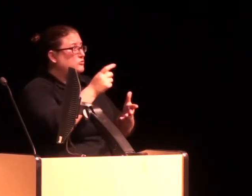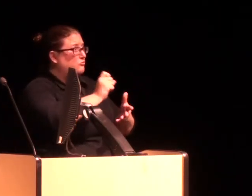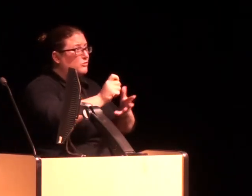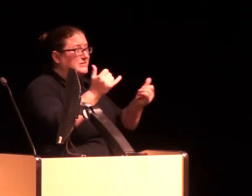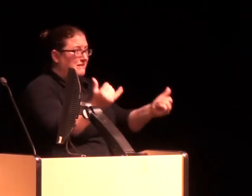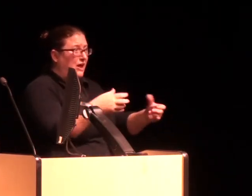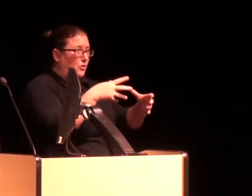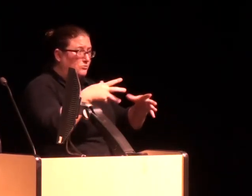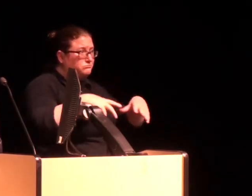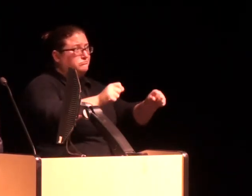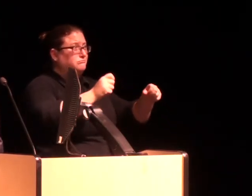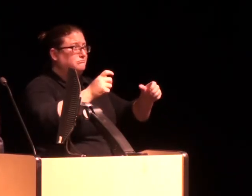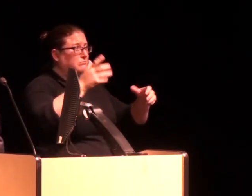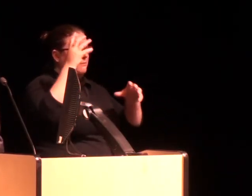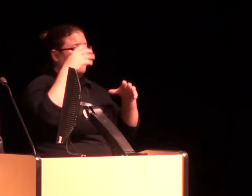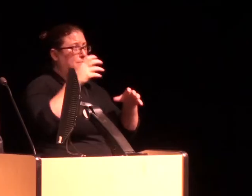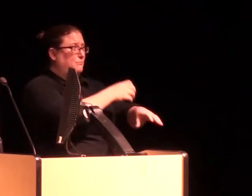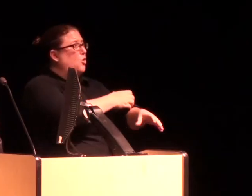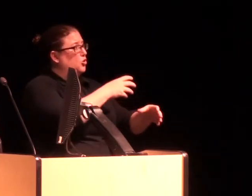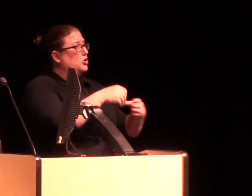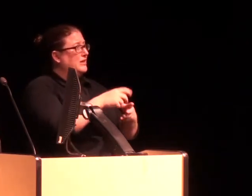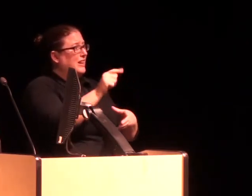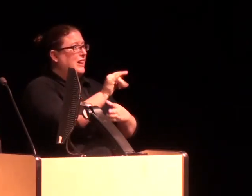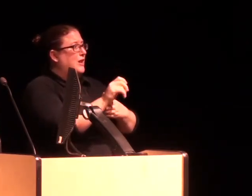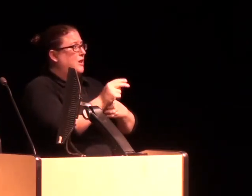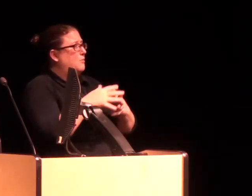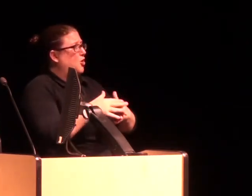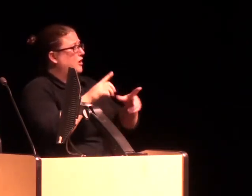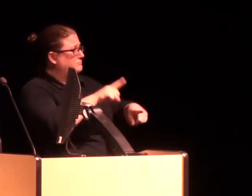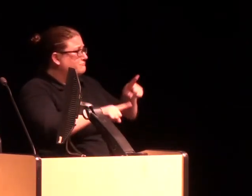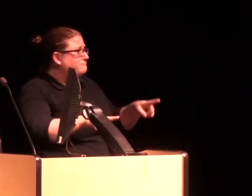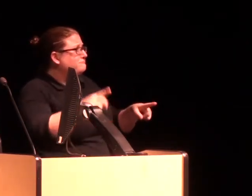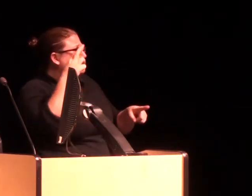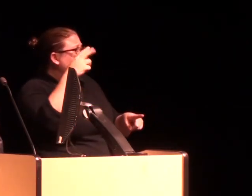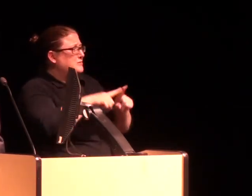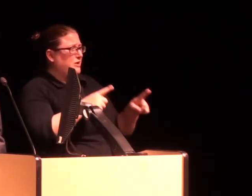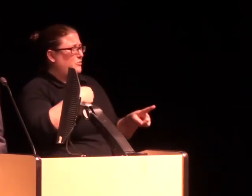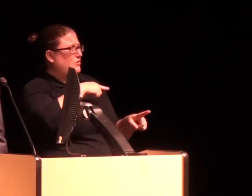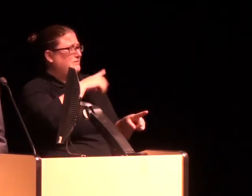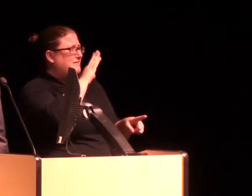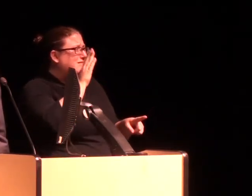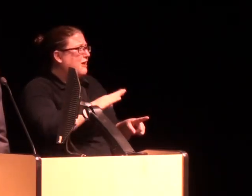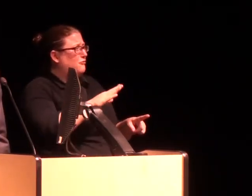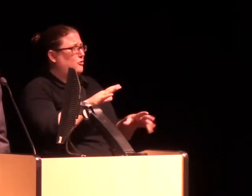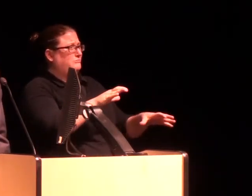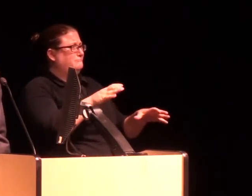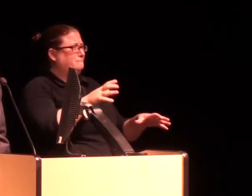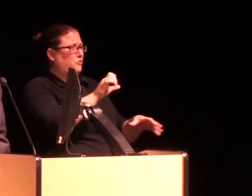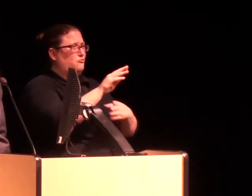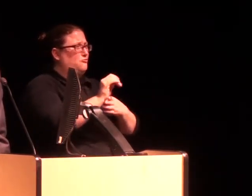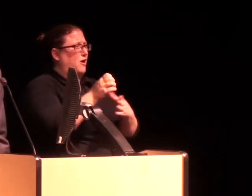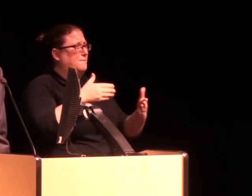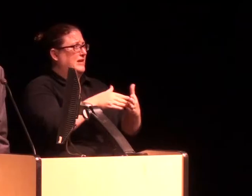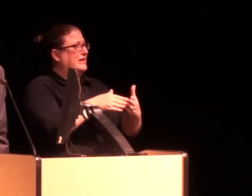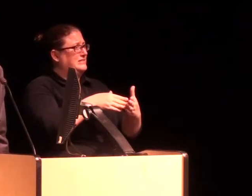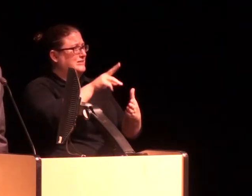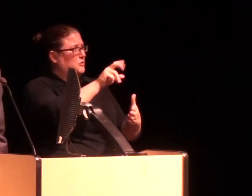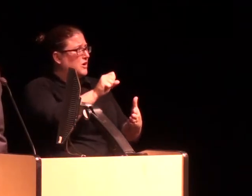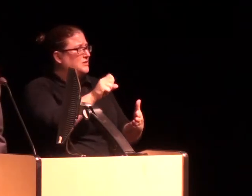Latin America. So there are different reasons. But we never commit a crime against the United States. We never commit an act of